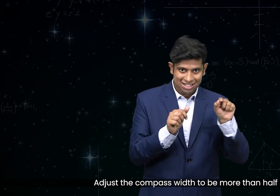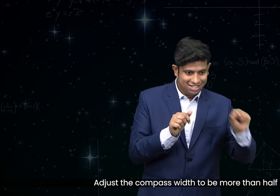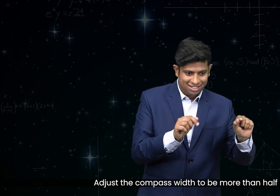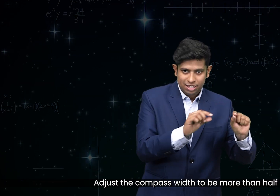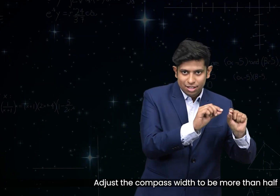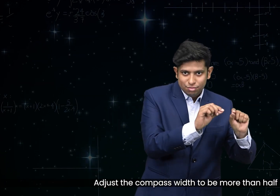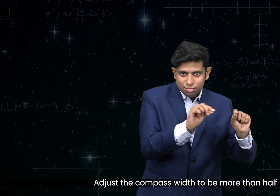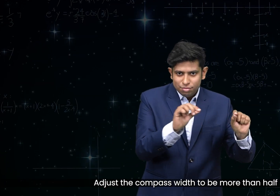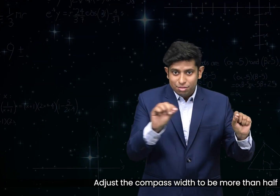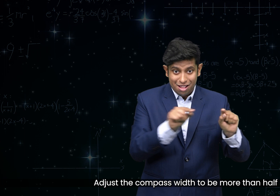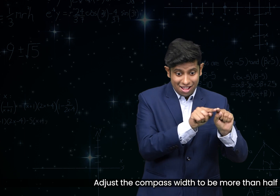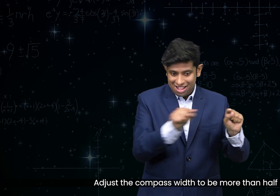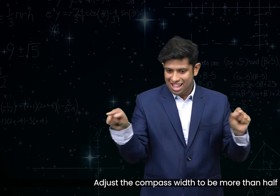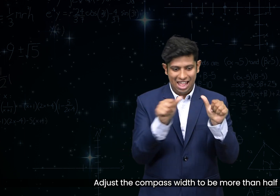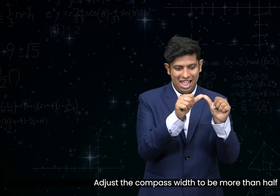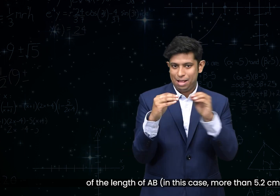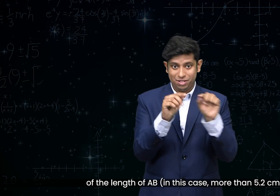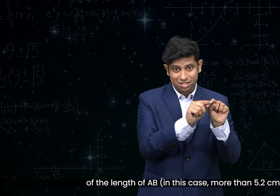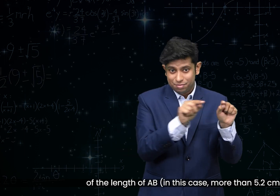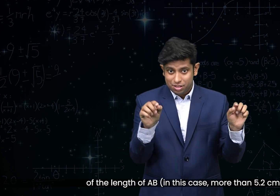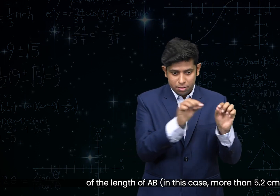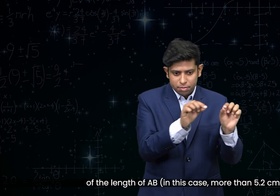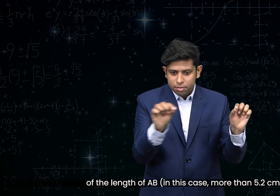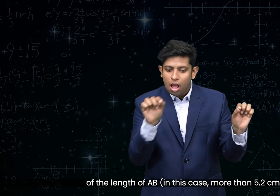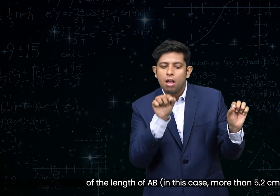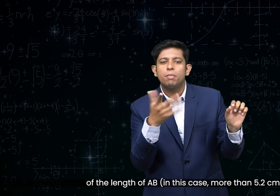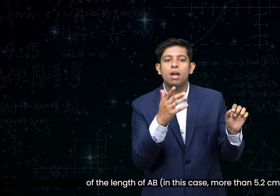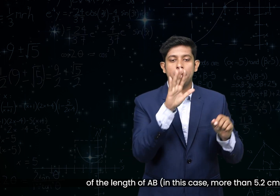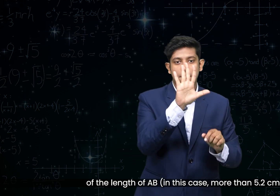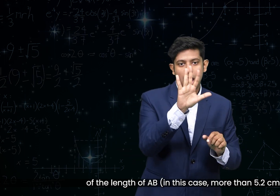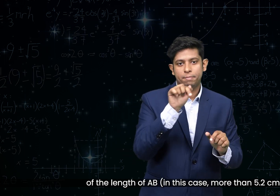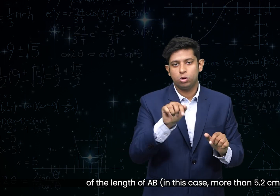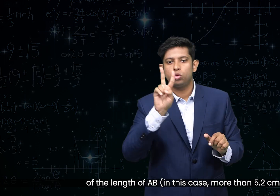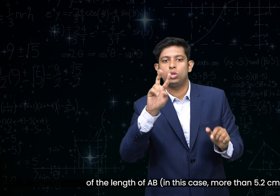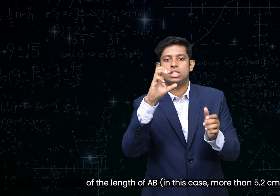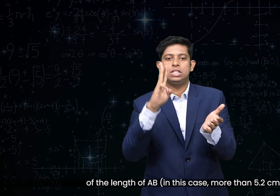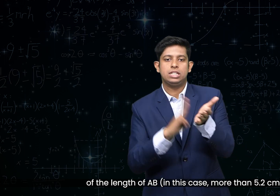Adjust the compass width to be more than half of the length of AB, in this case more than 5.2 cm.